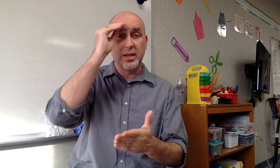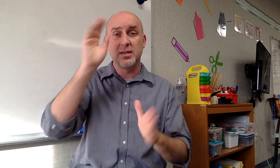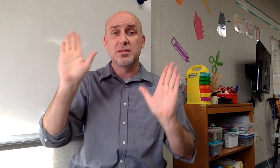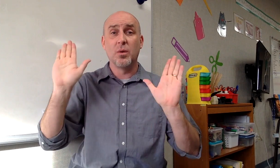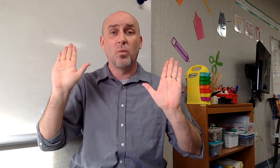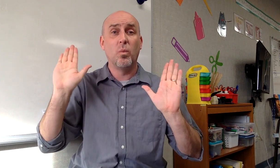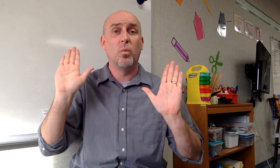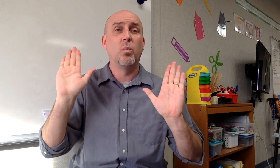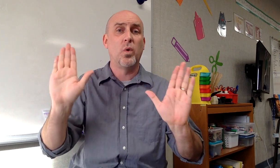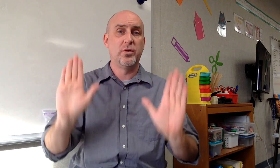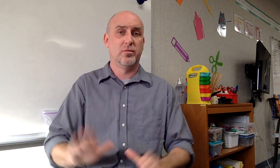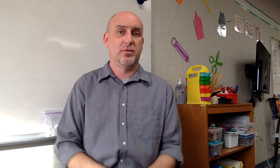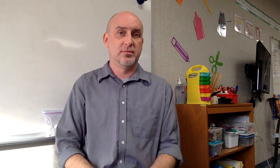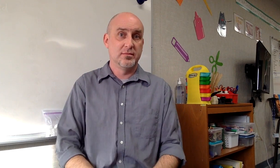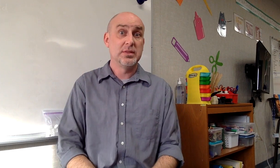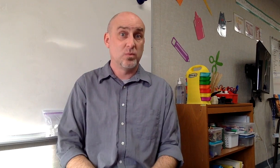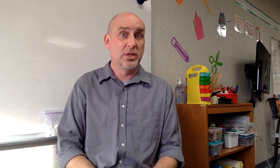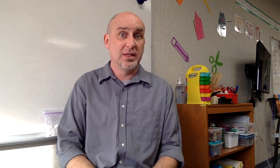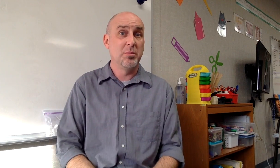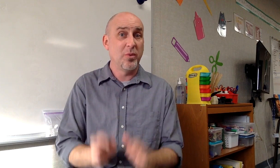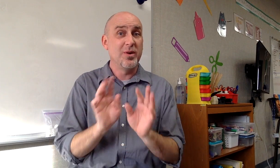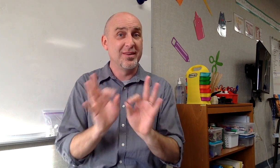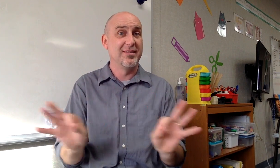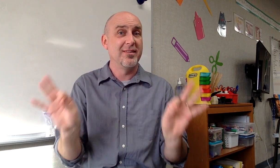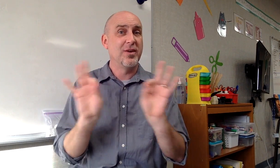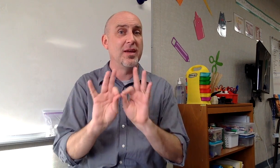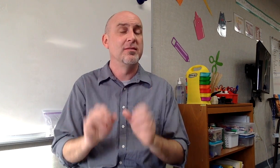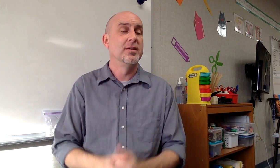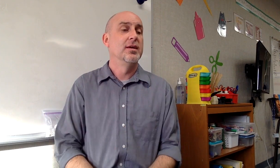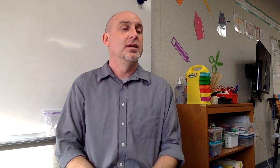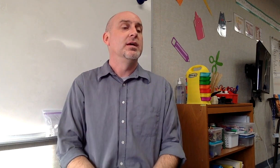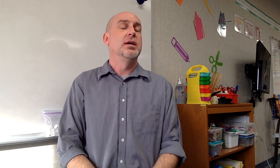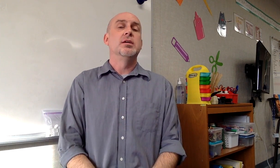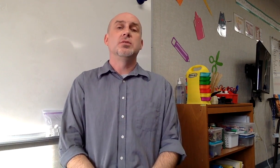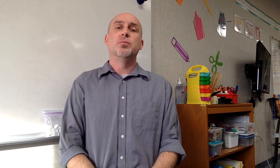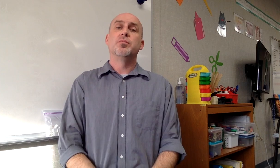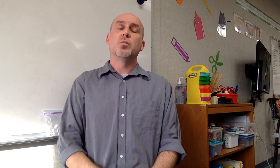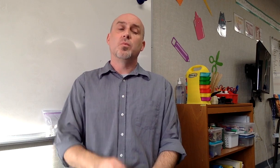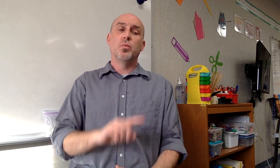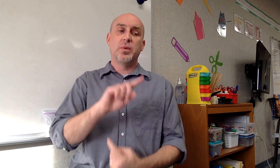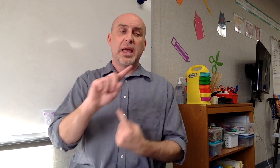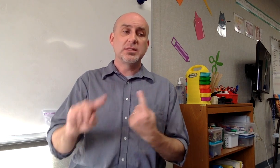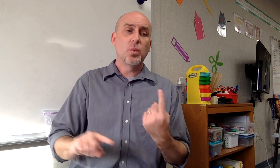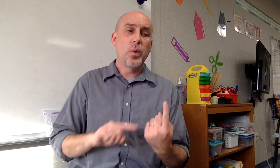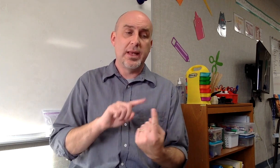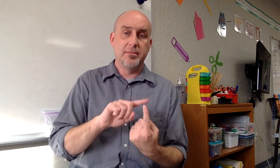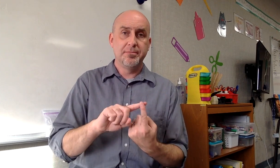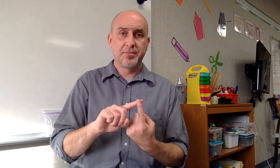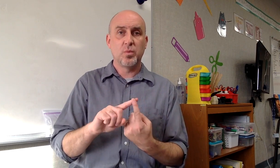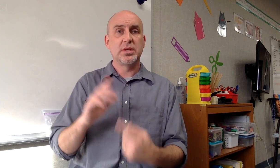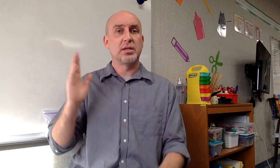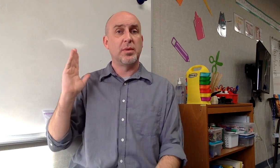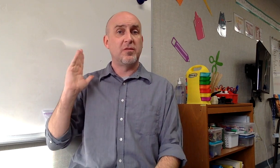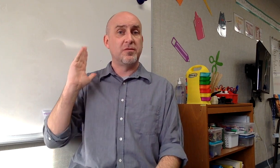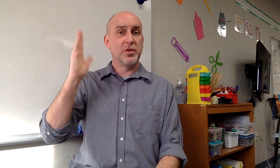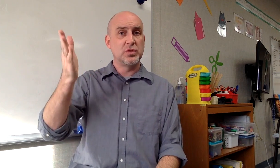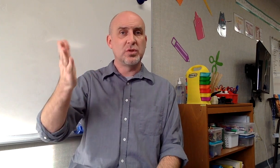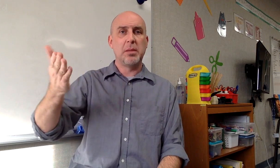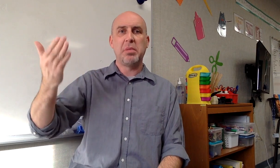is wonderful. It's really important, okay? So when we ask when, we talked about future and